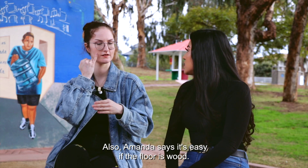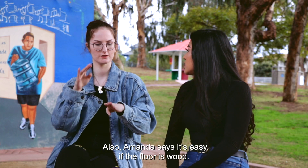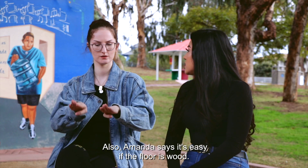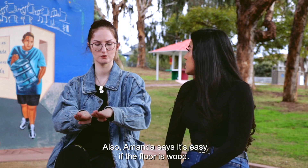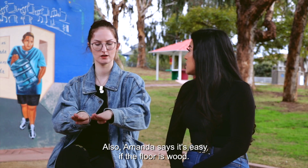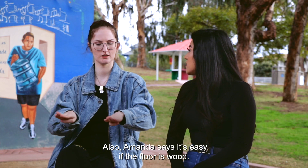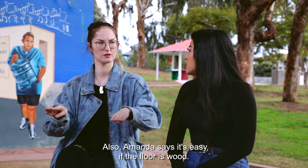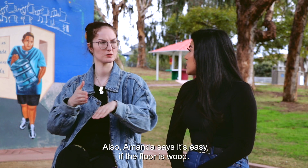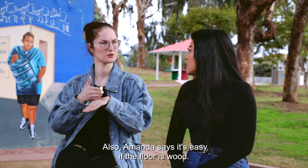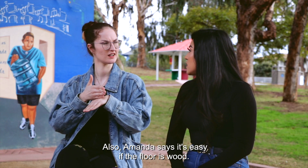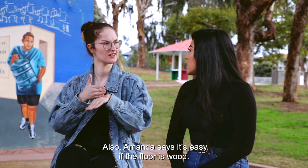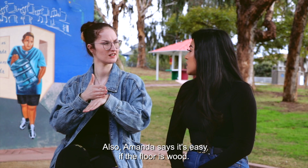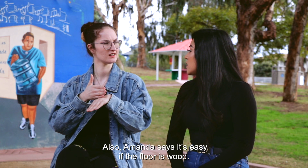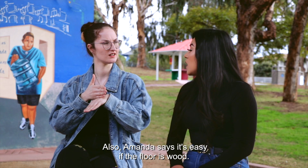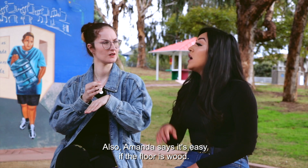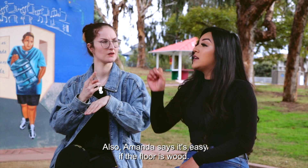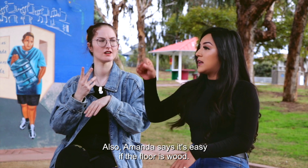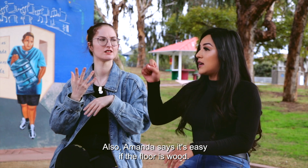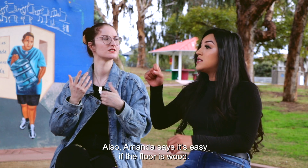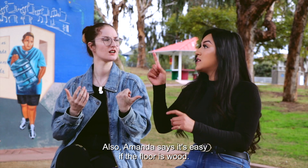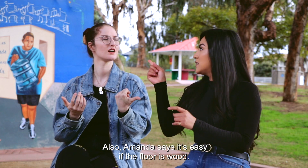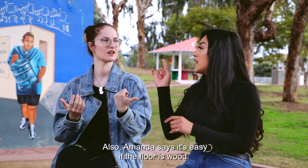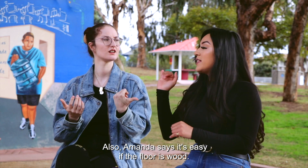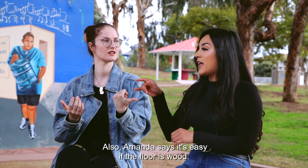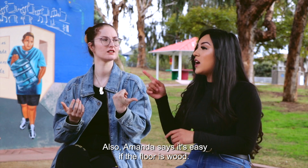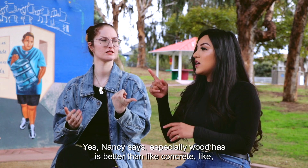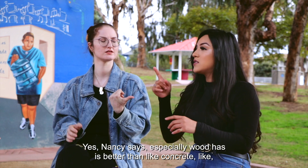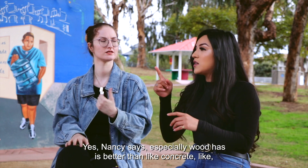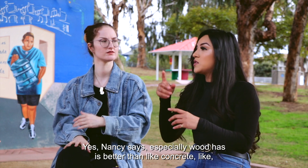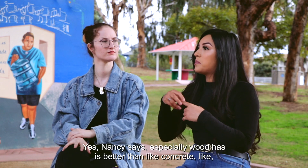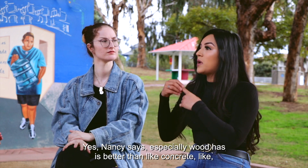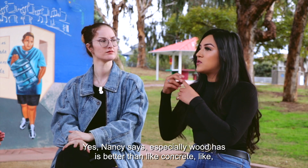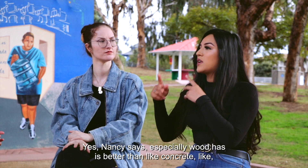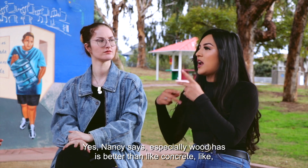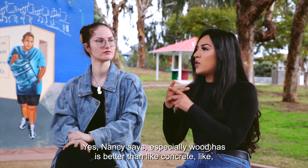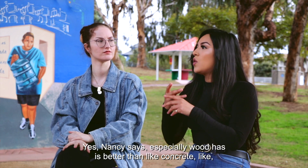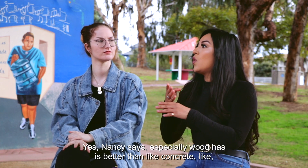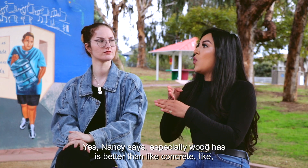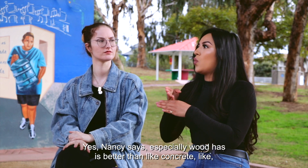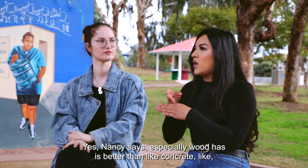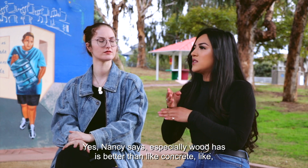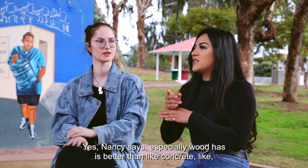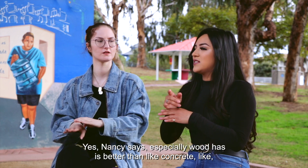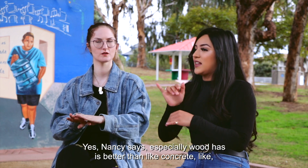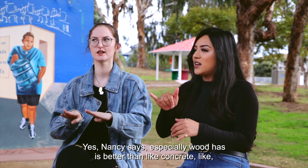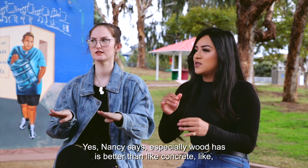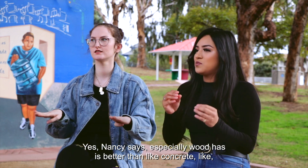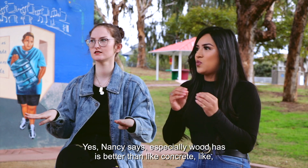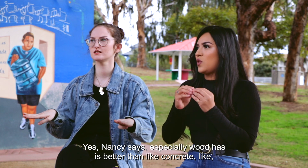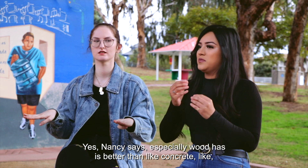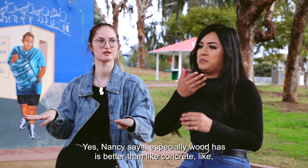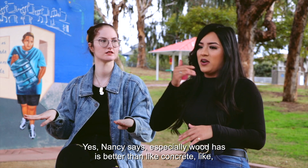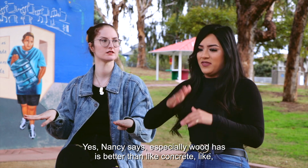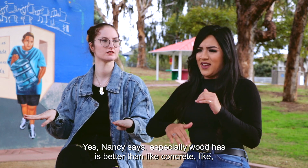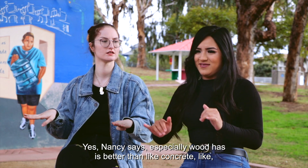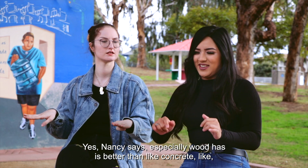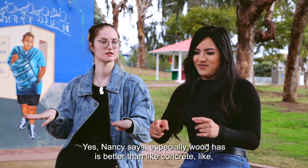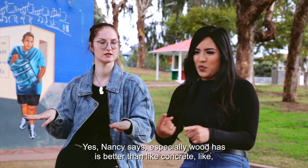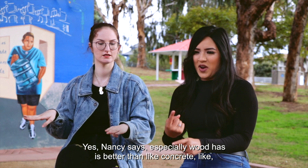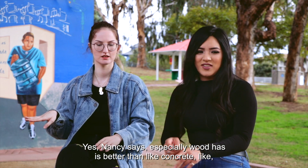Amanda says, it's easy if the floor is wood. Yes, Nancy says, especially